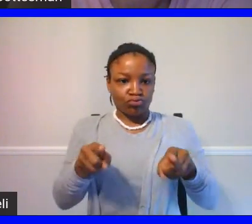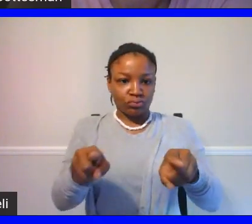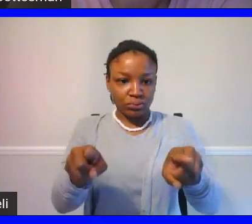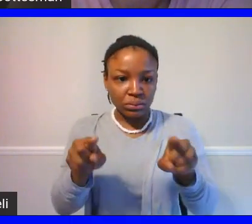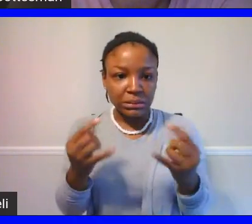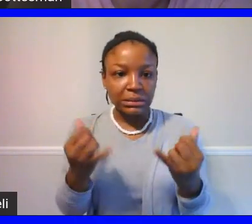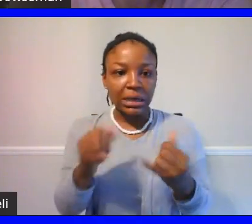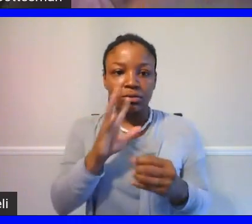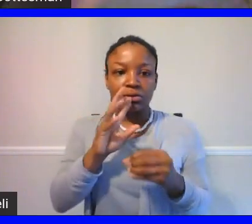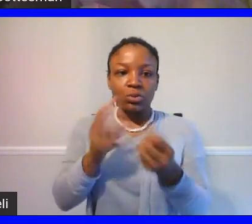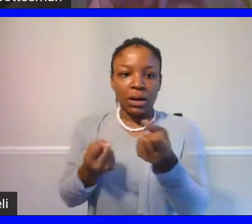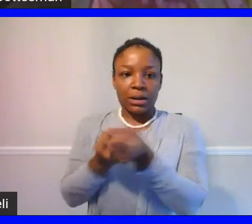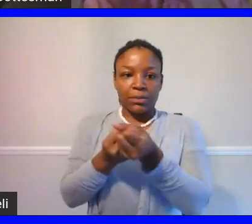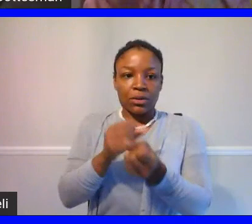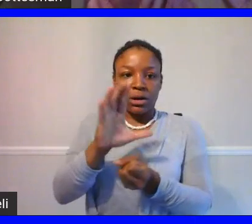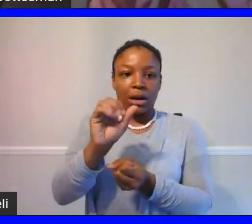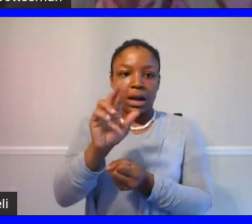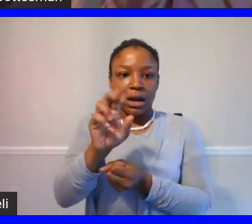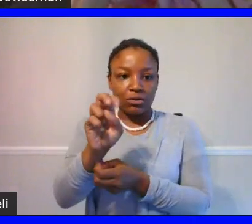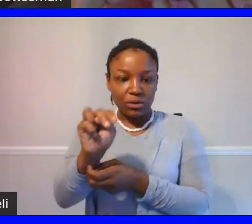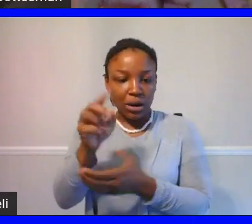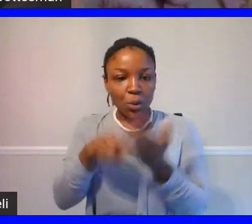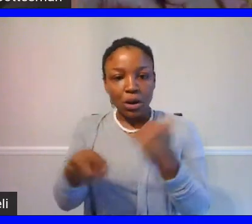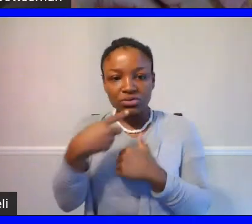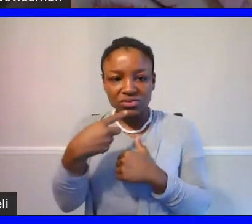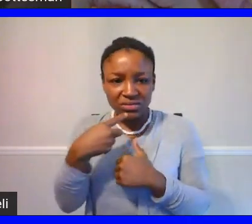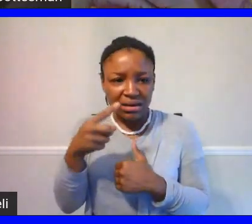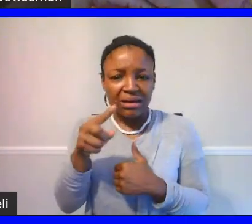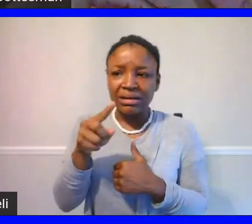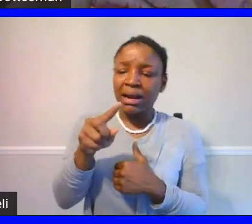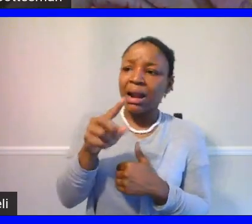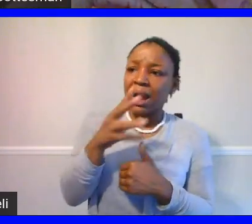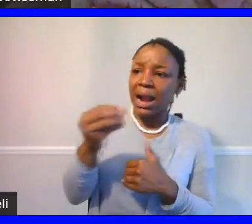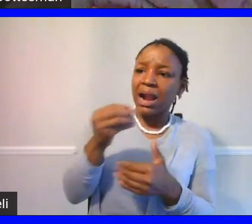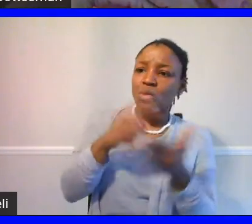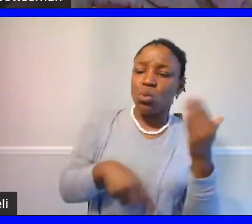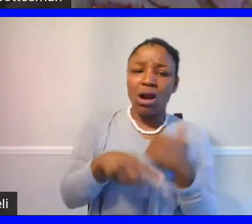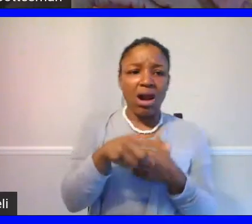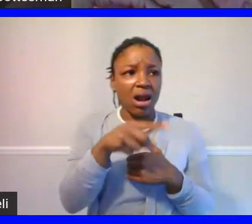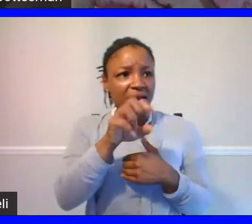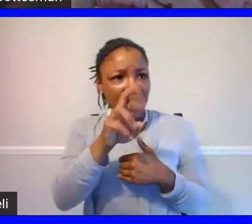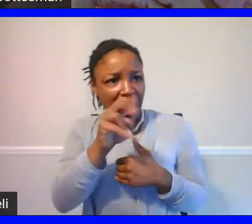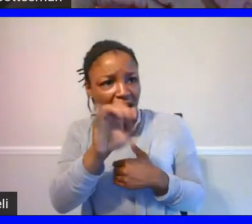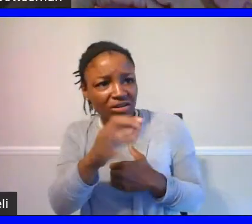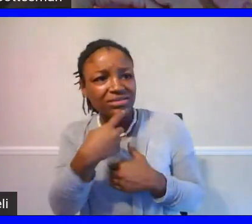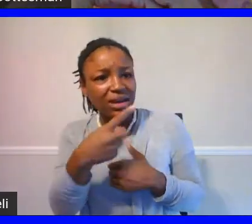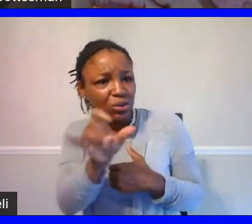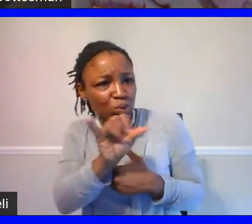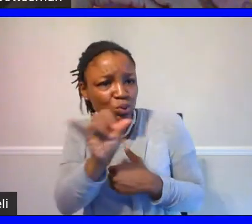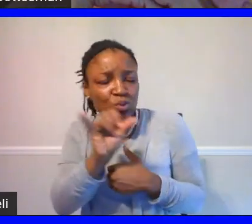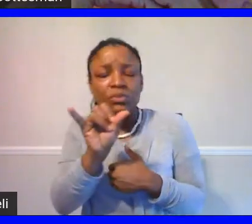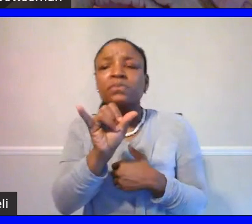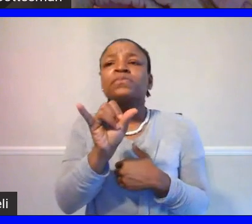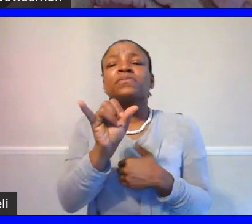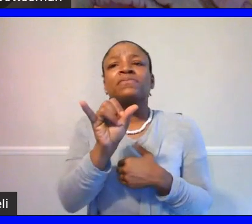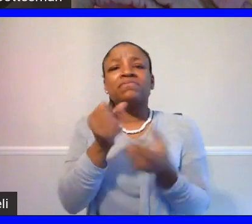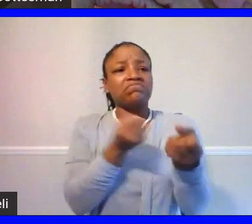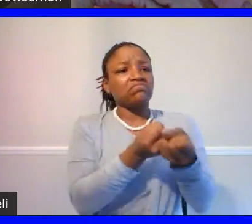Karen, what you just said, and what you also spoke of previously, Eric, was I feel